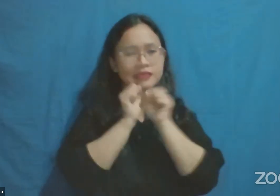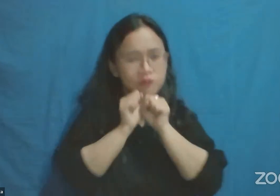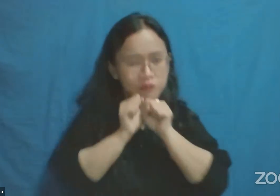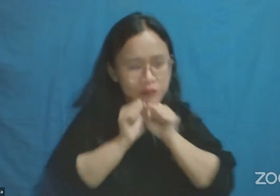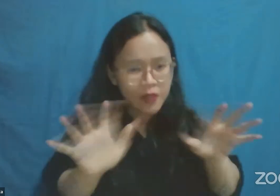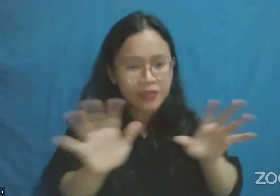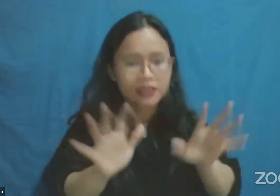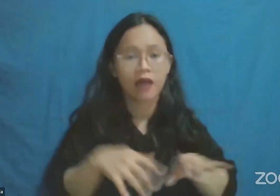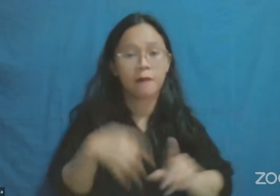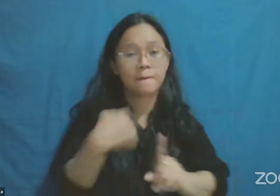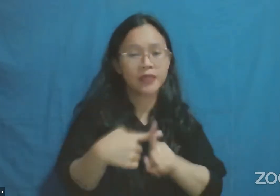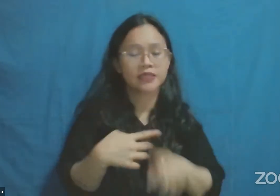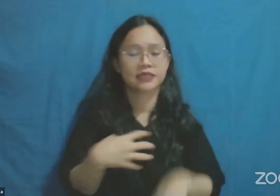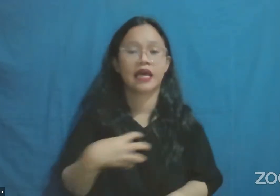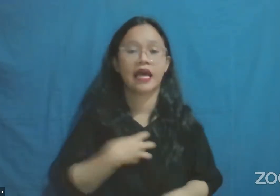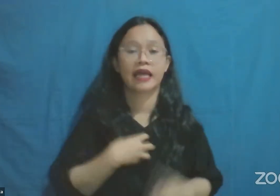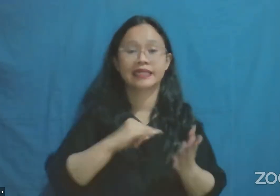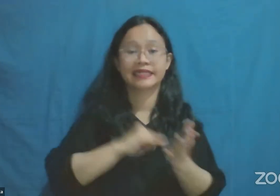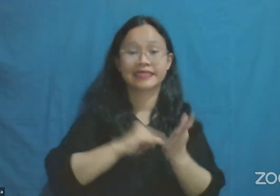I don't know, I can't.